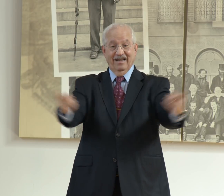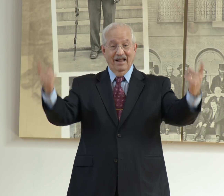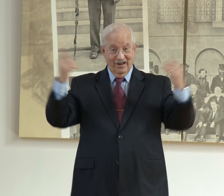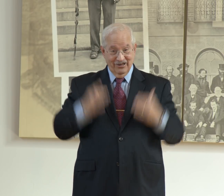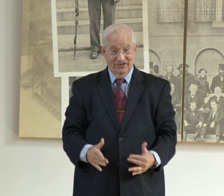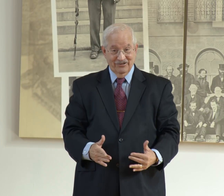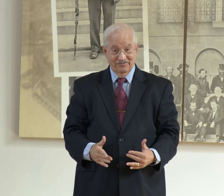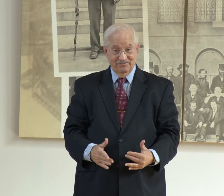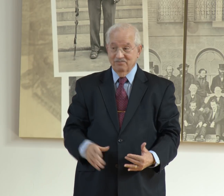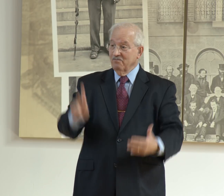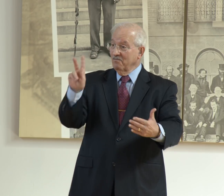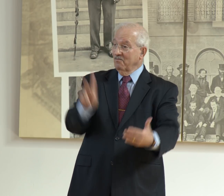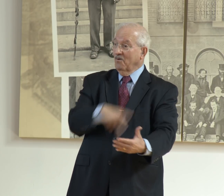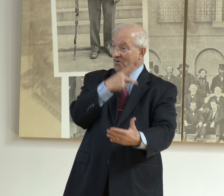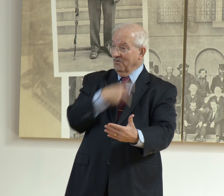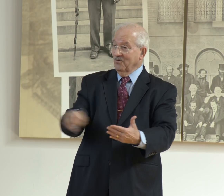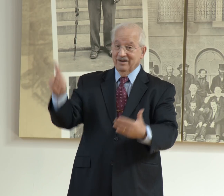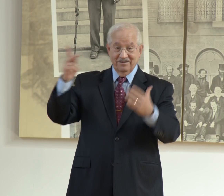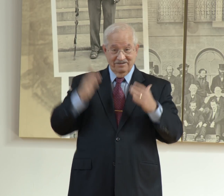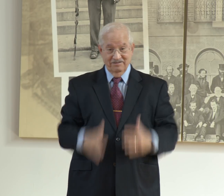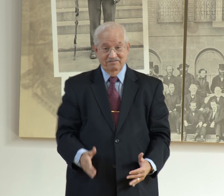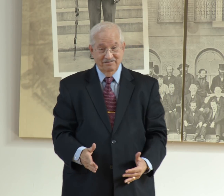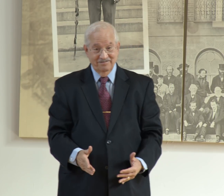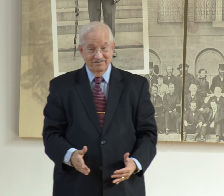He was a storyteller, a poet,